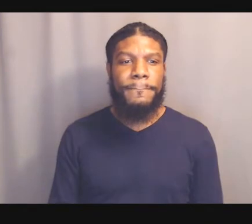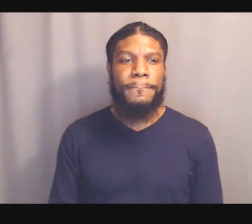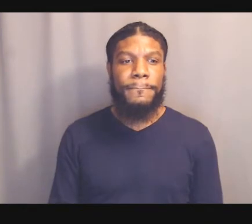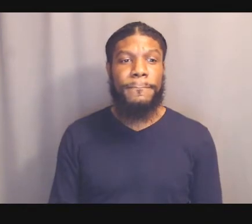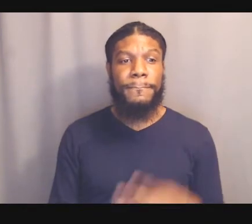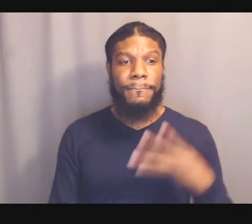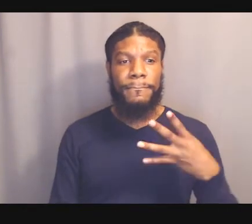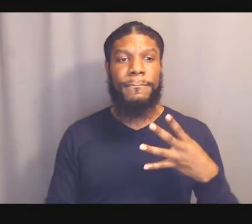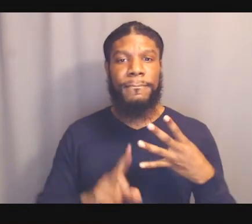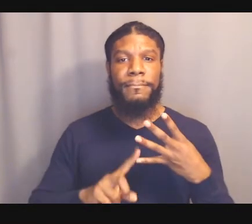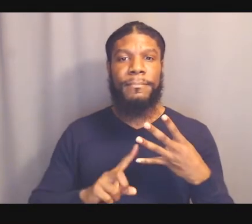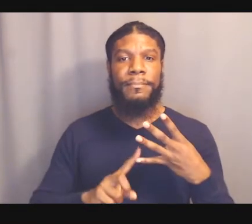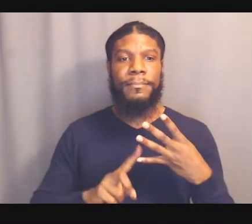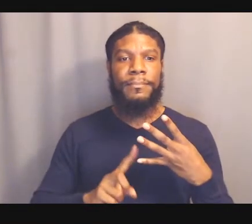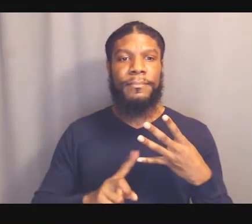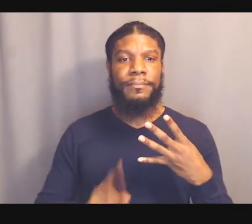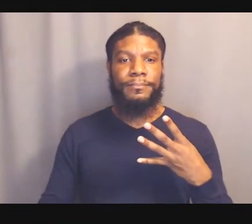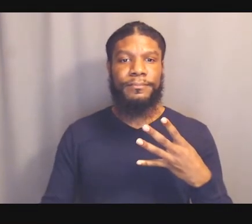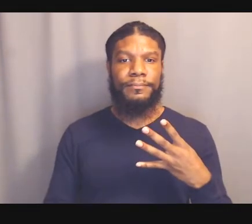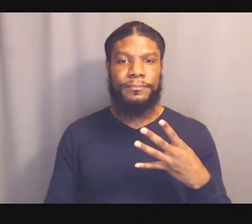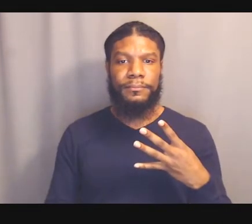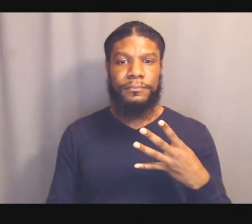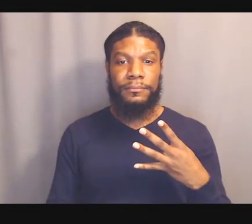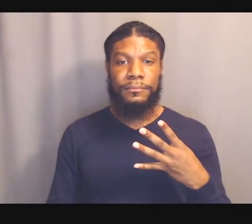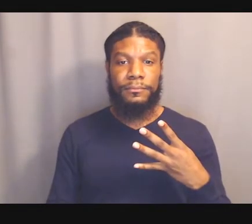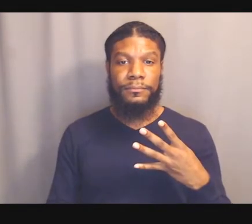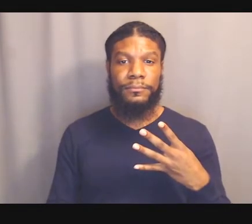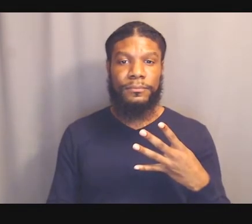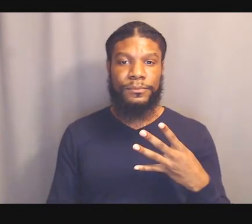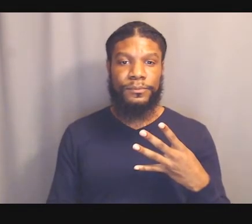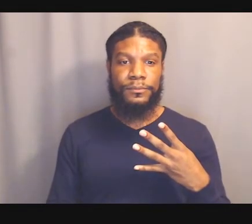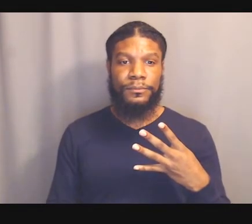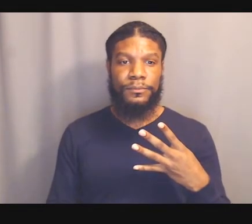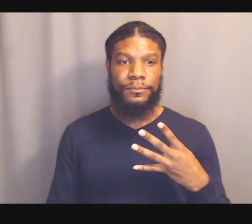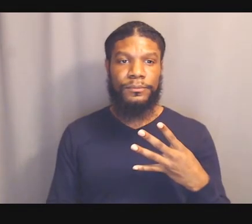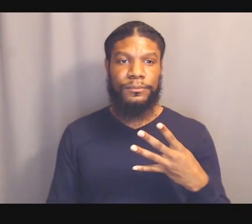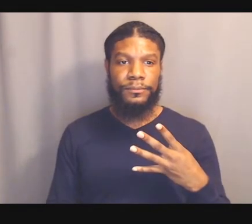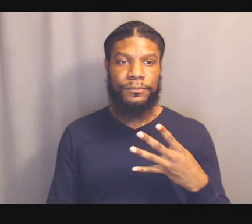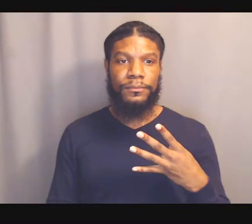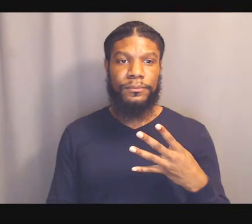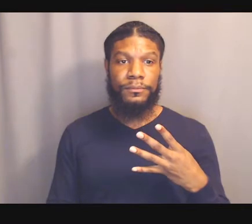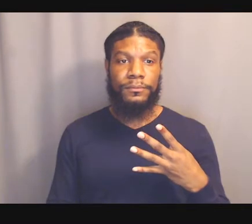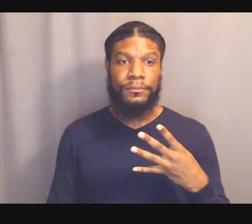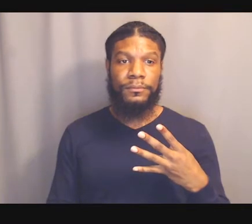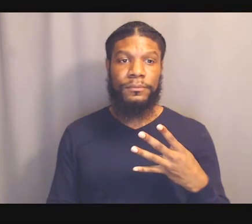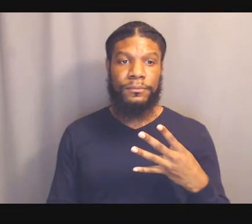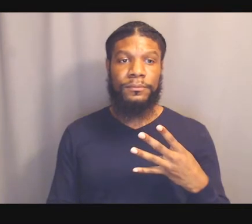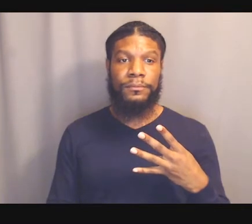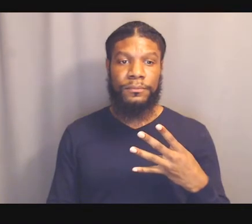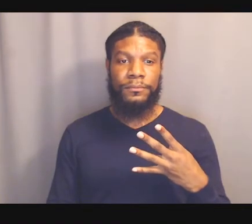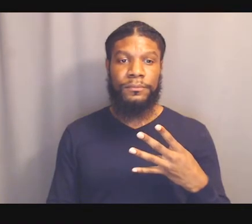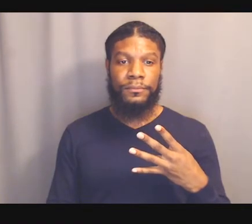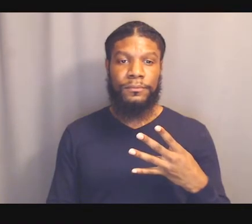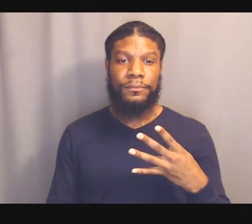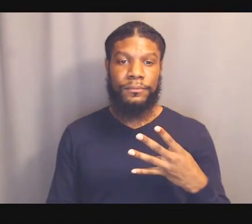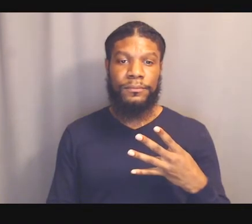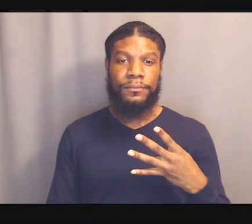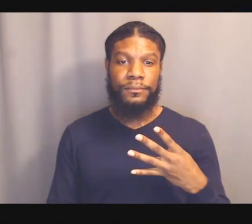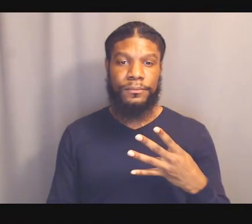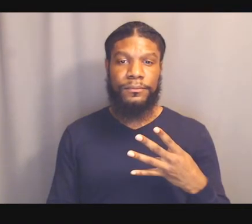Trauma can tend to lead you to stop trying. Trauma can tend to lead